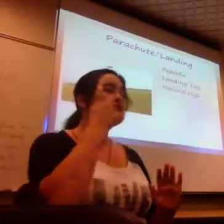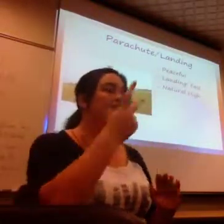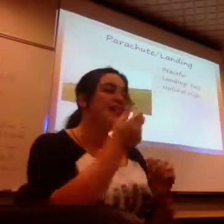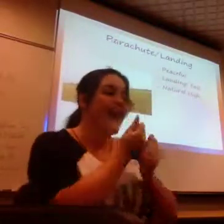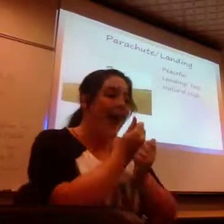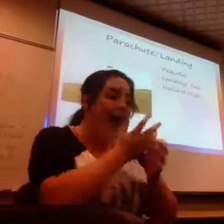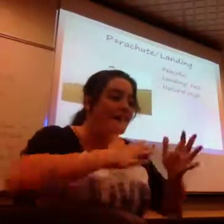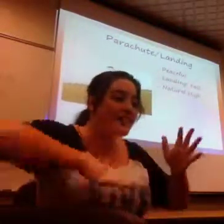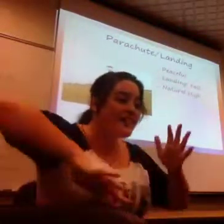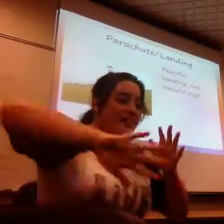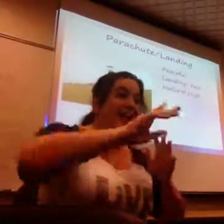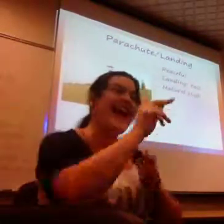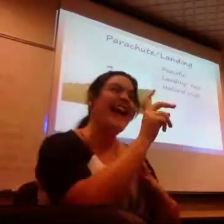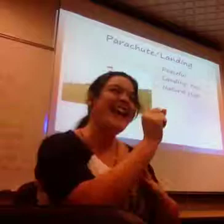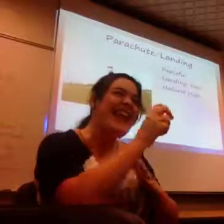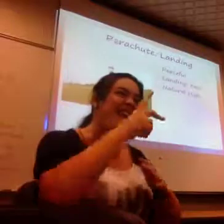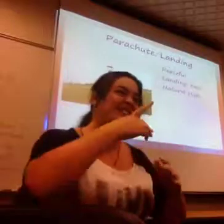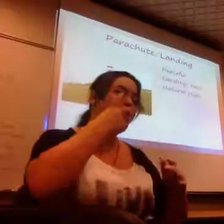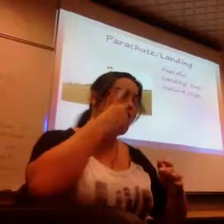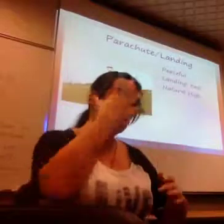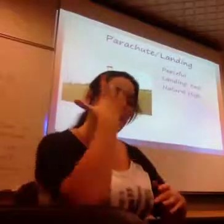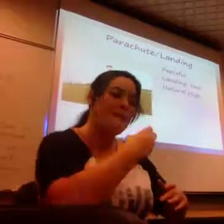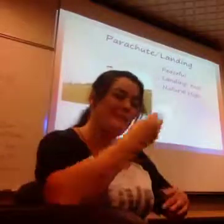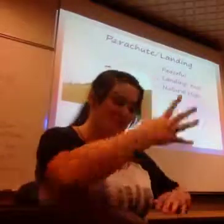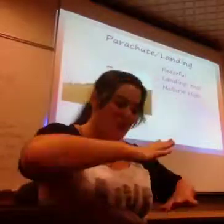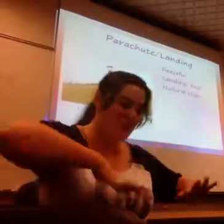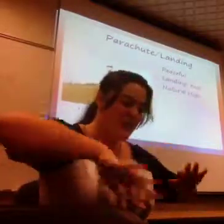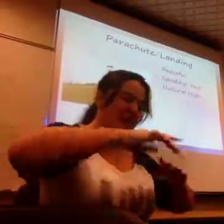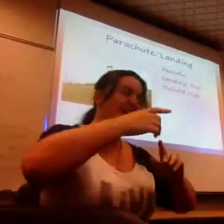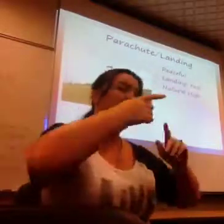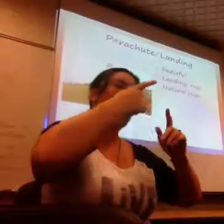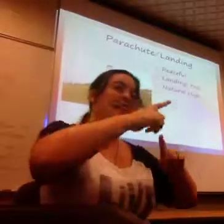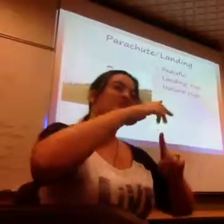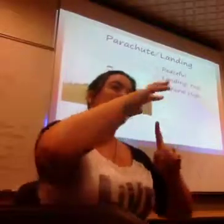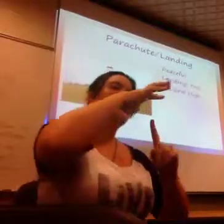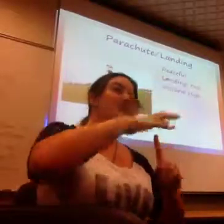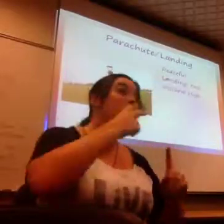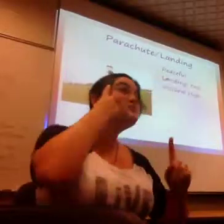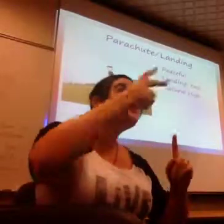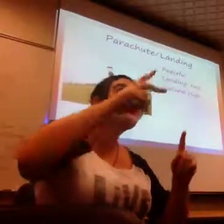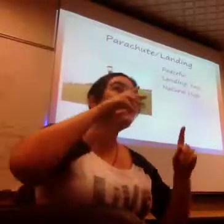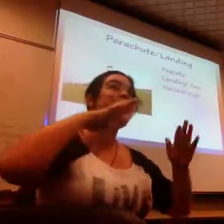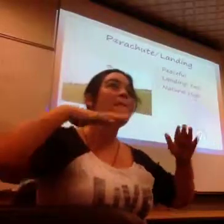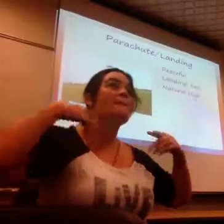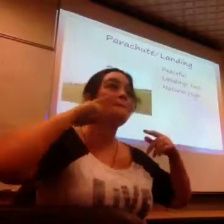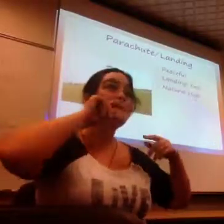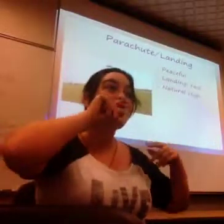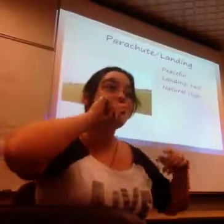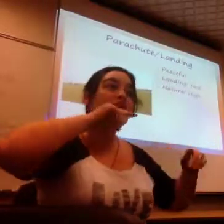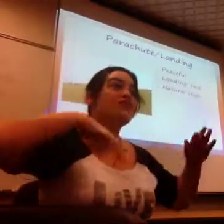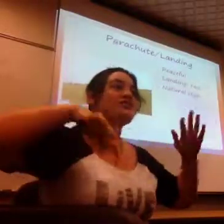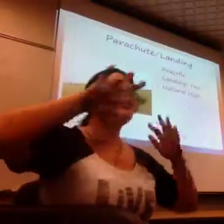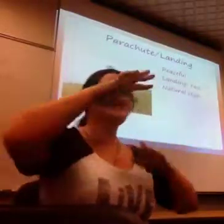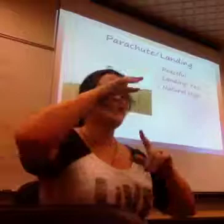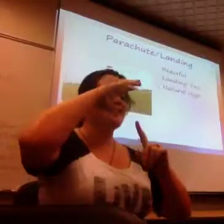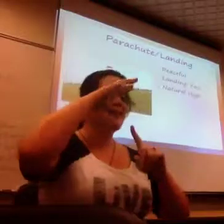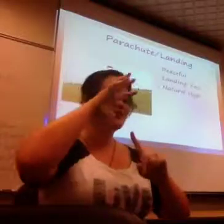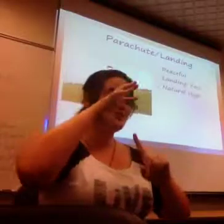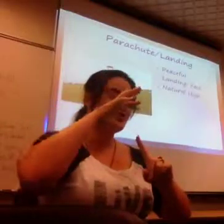looks beautiful from up high, and you're just going down, you hear birds, and the parachute going, or fluttering, I